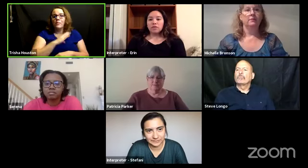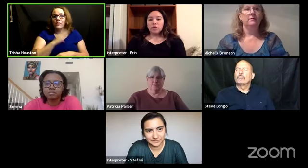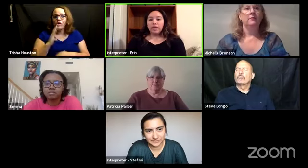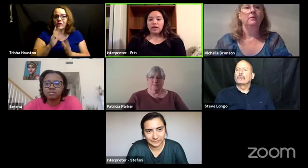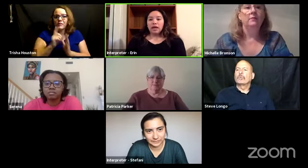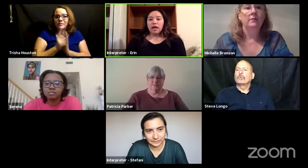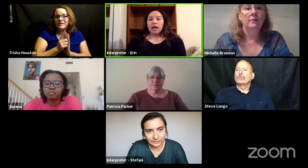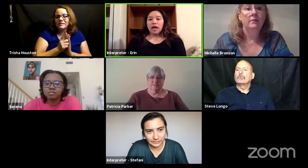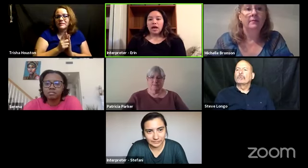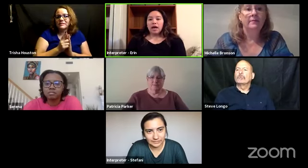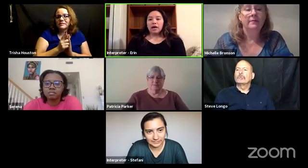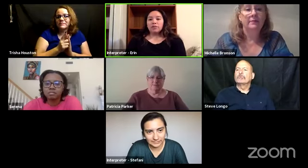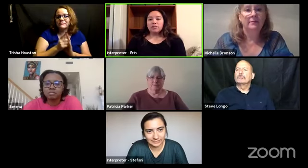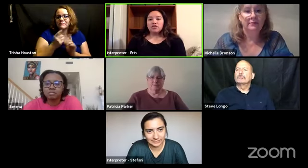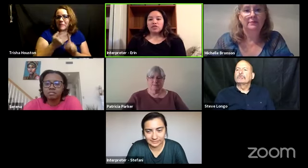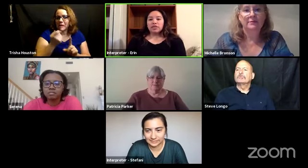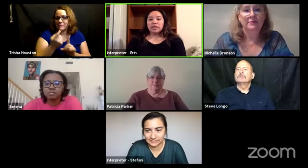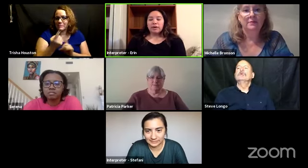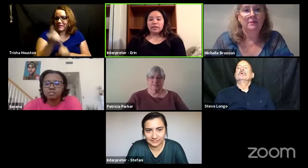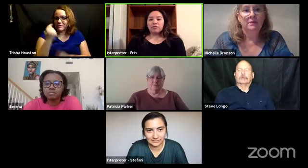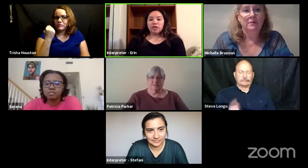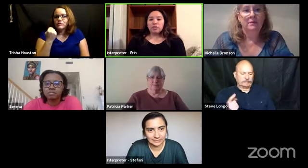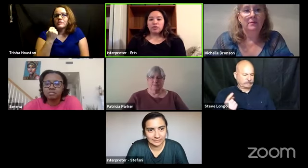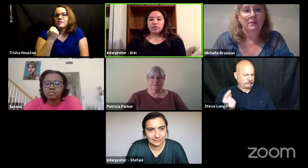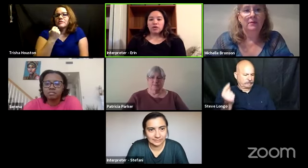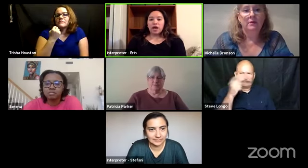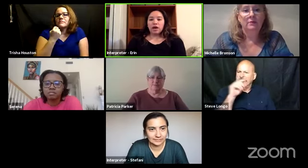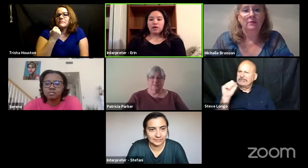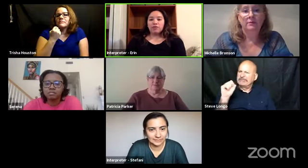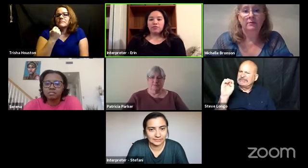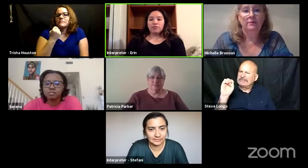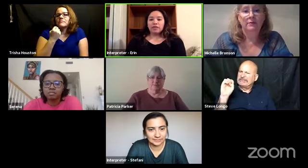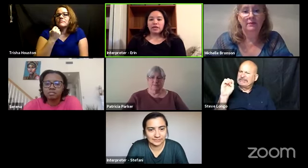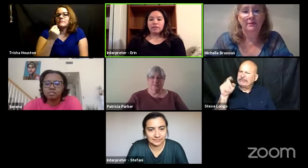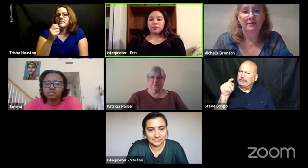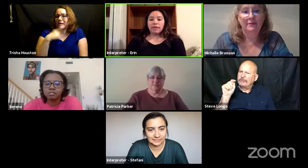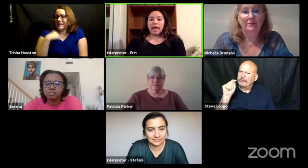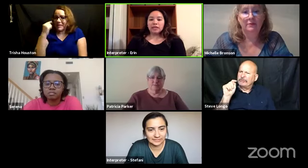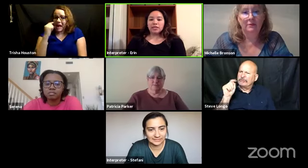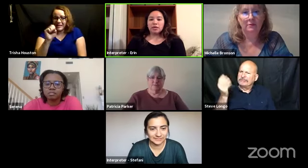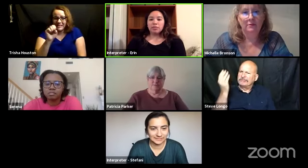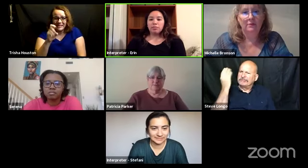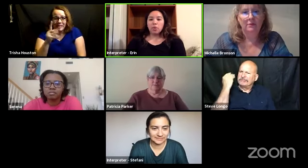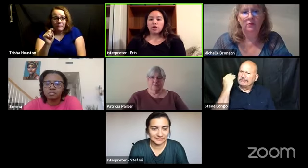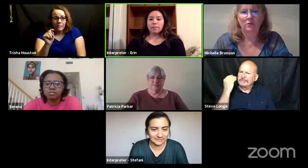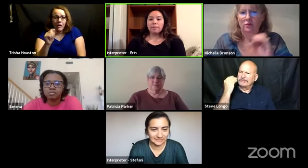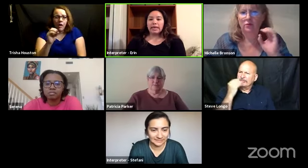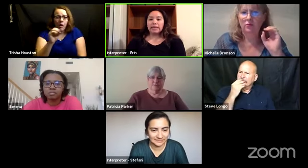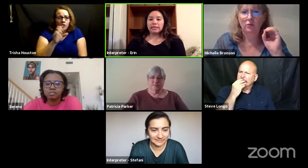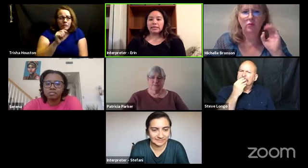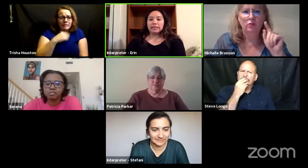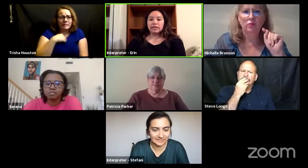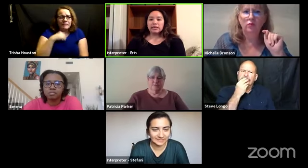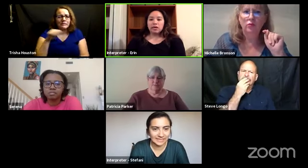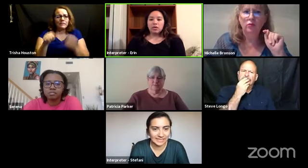Okay. Trisha is now asking for the approval of the last board minutes. Was